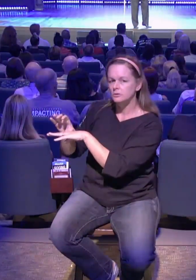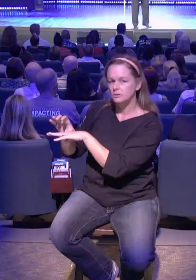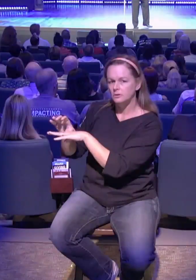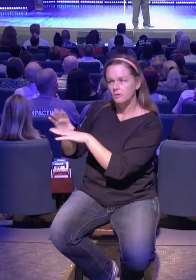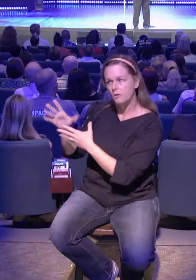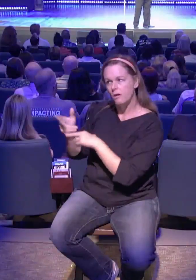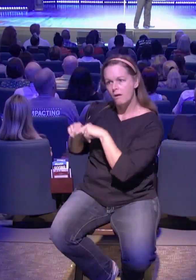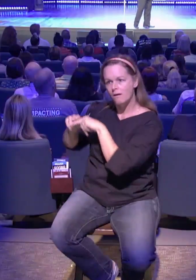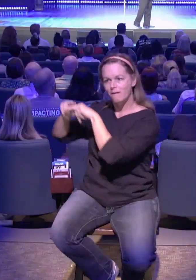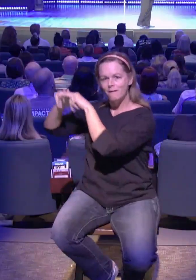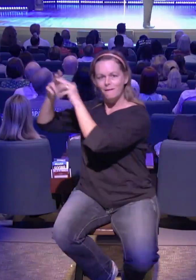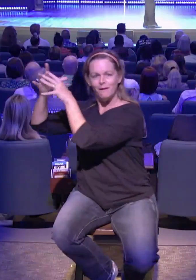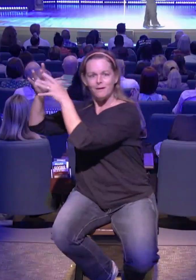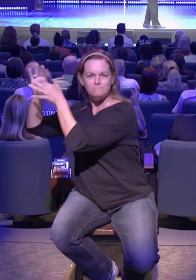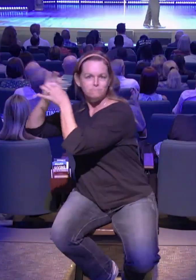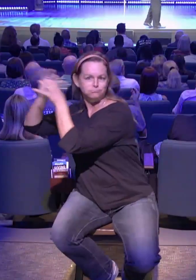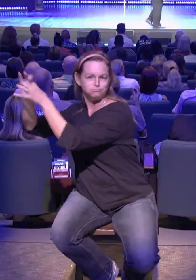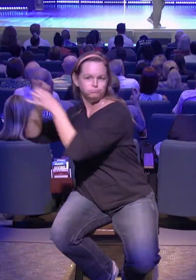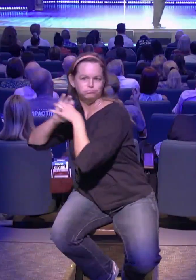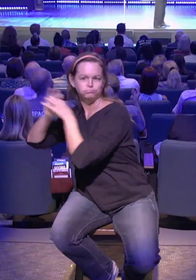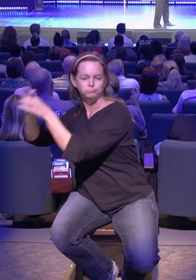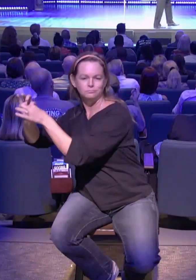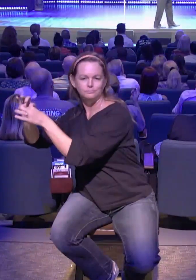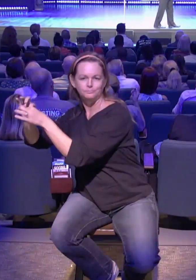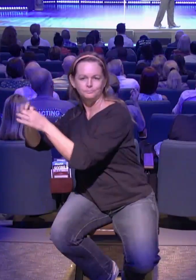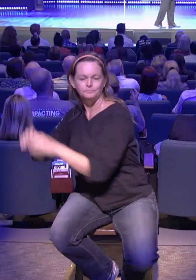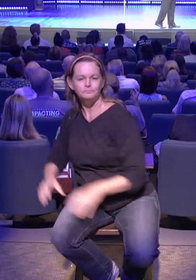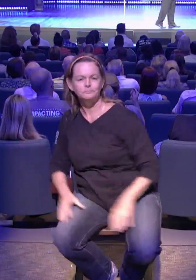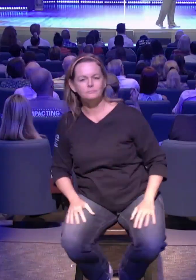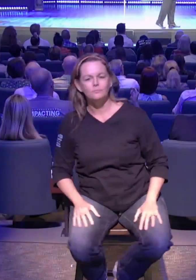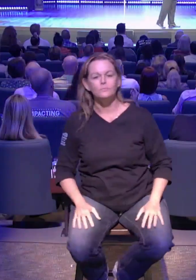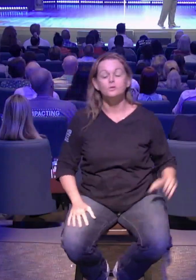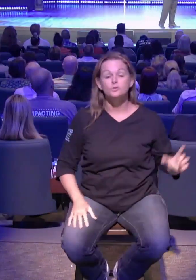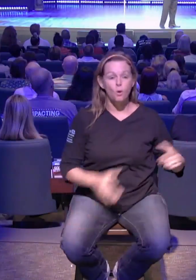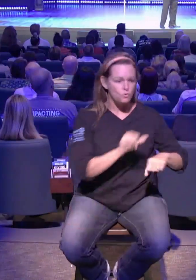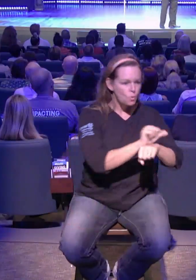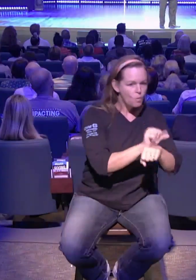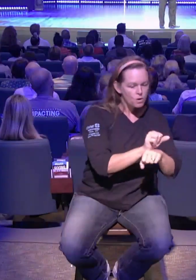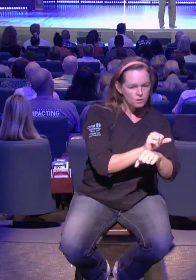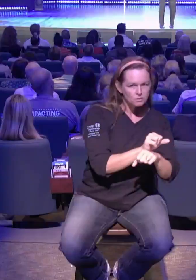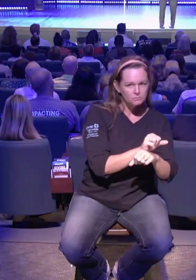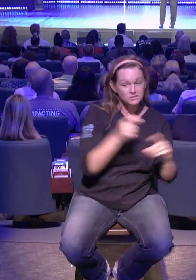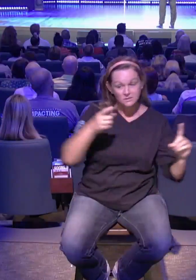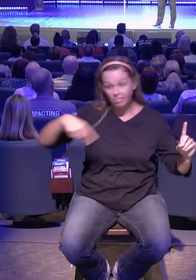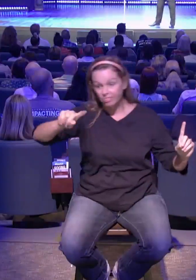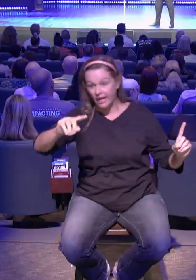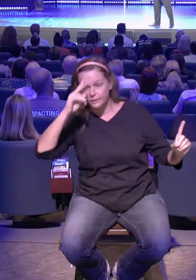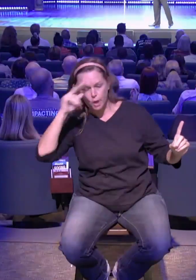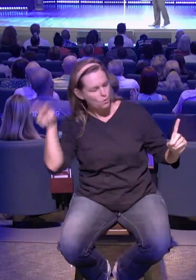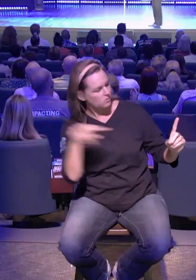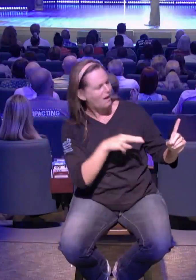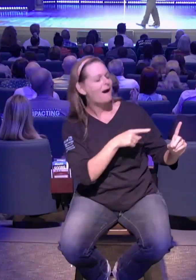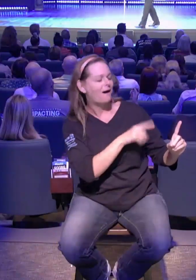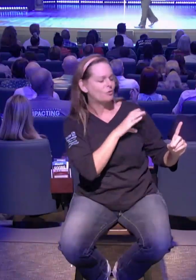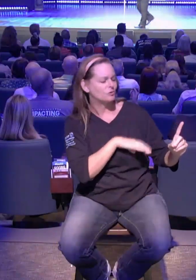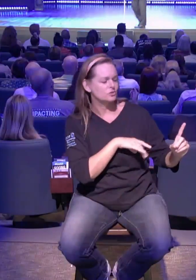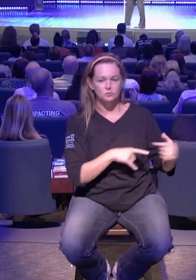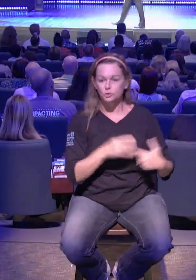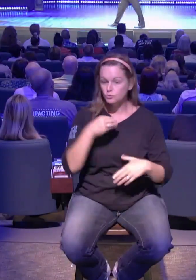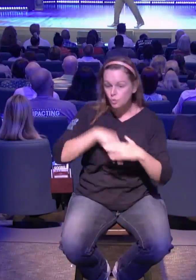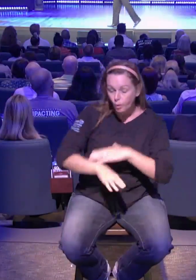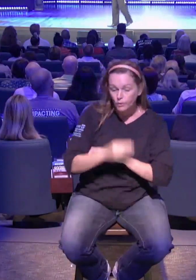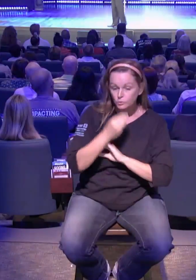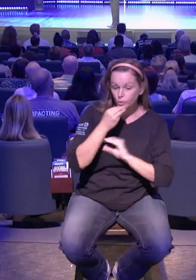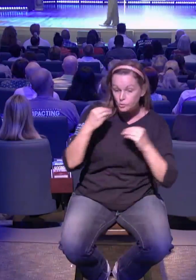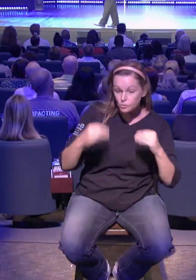And those in our neighborhood, can they tell? Those we go to school with, can they tell? Can they tell at the grocery store? Can they tell at the